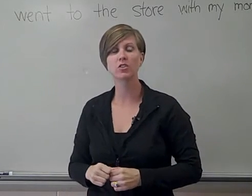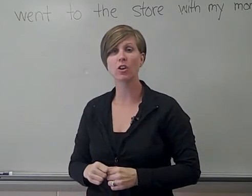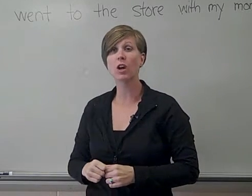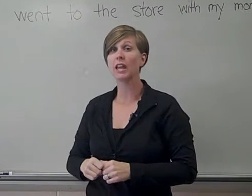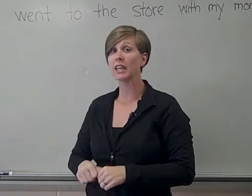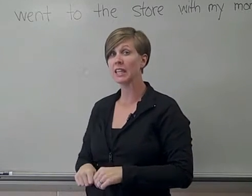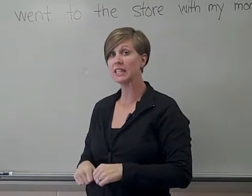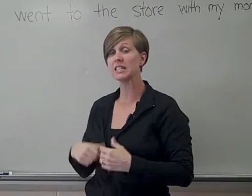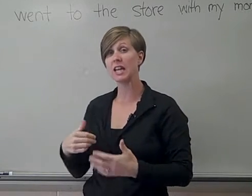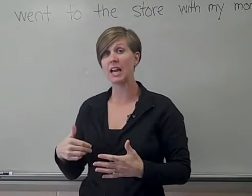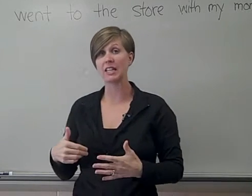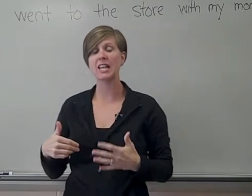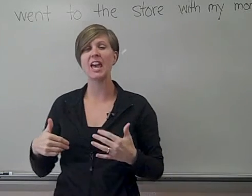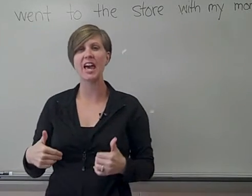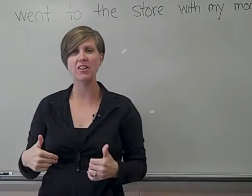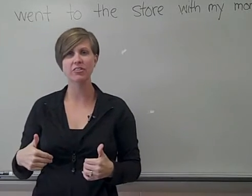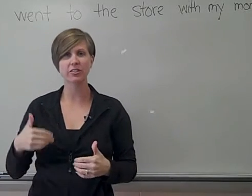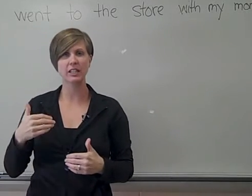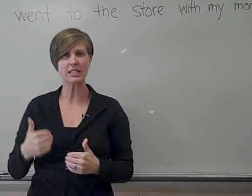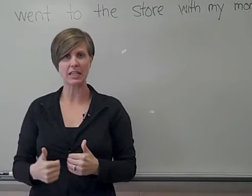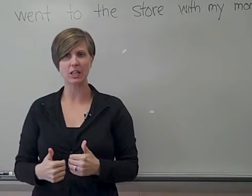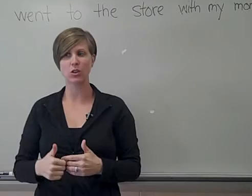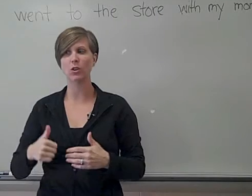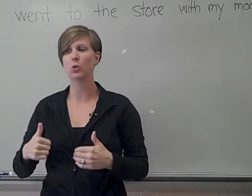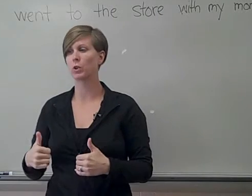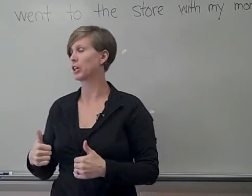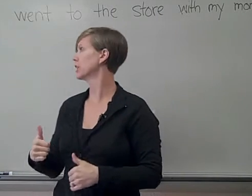so it signs every single word.